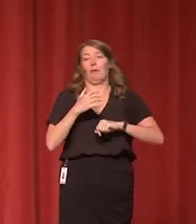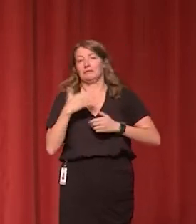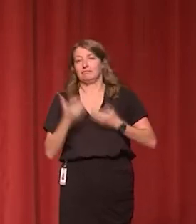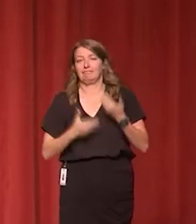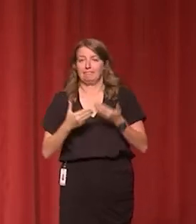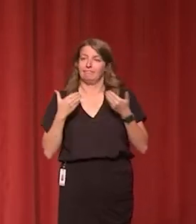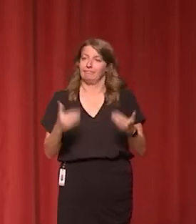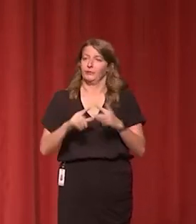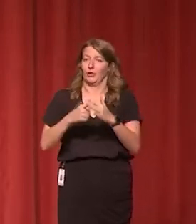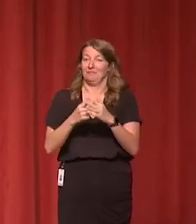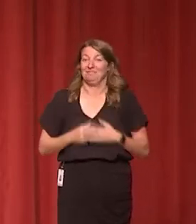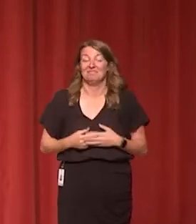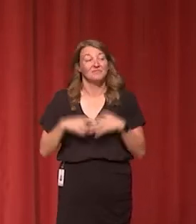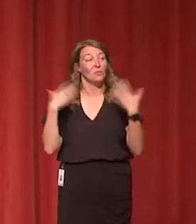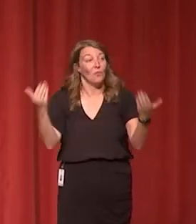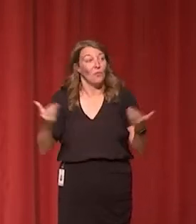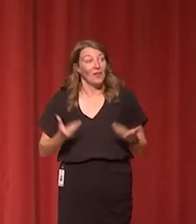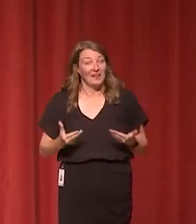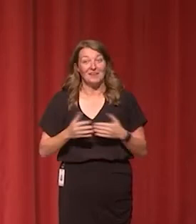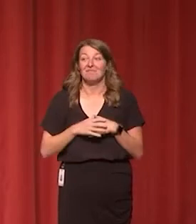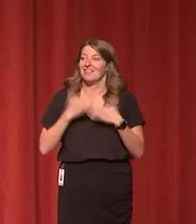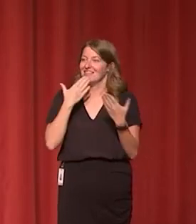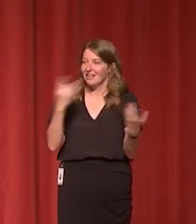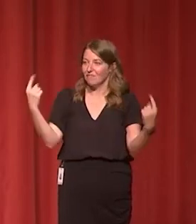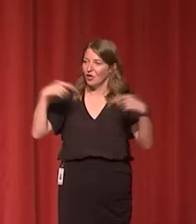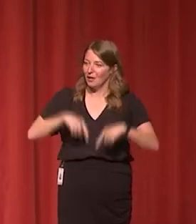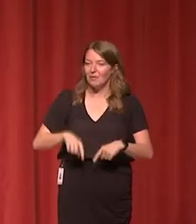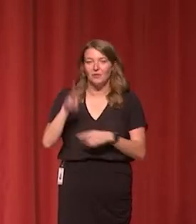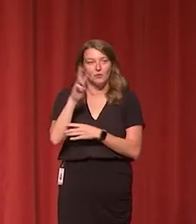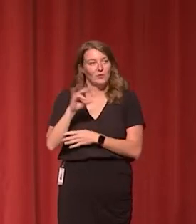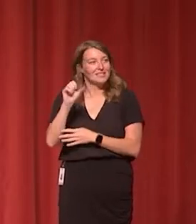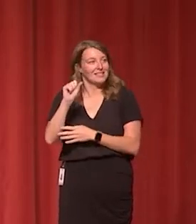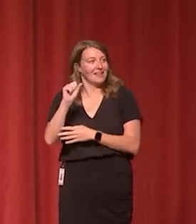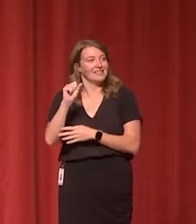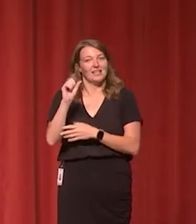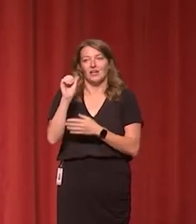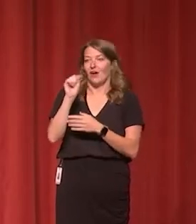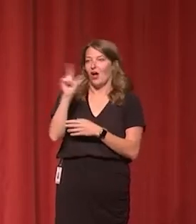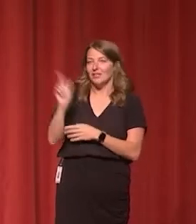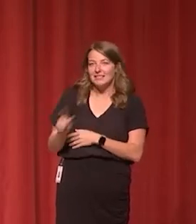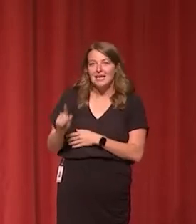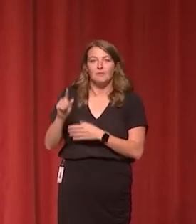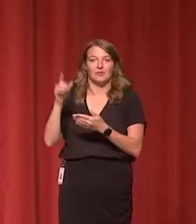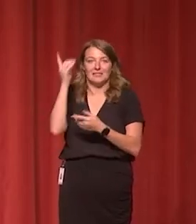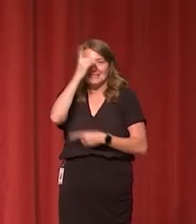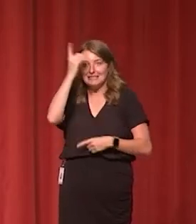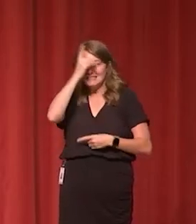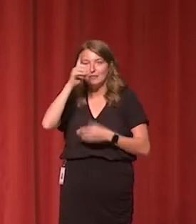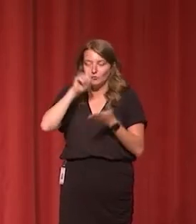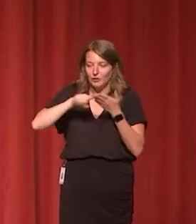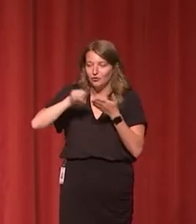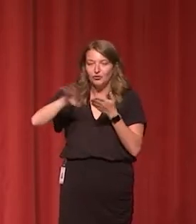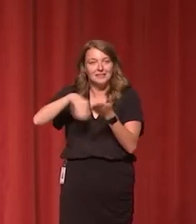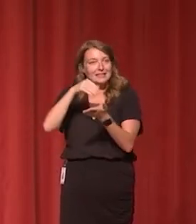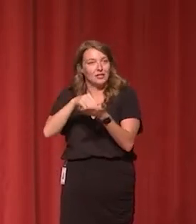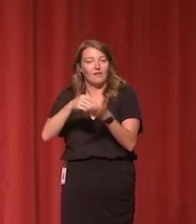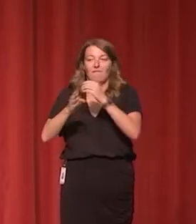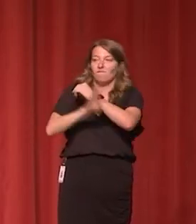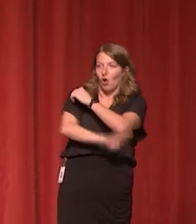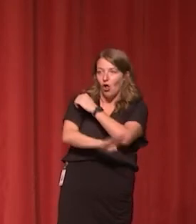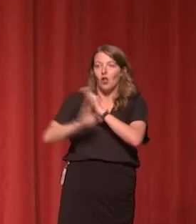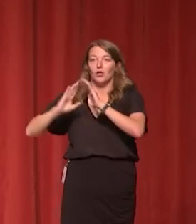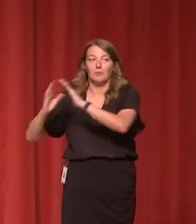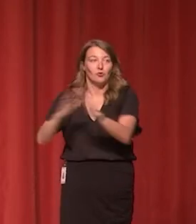and get started. So welcome, and thank you for coming to the Wisconsin Alzheimer's Disease Research Center's Fall Community